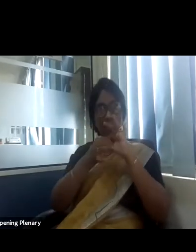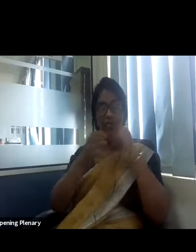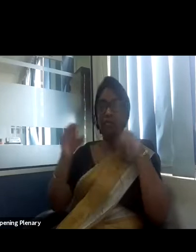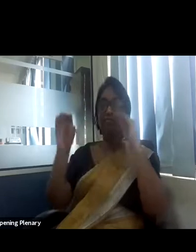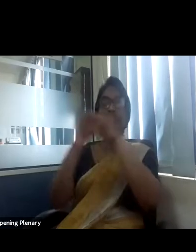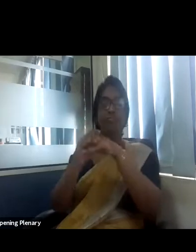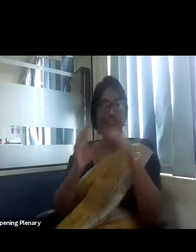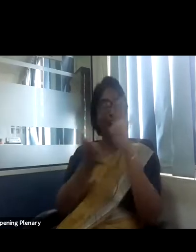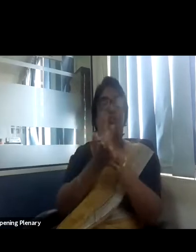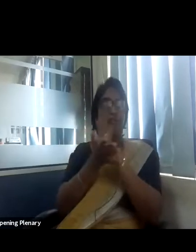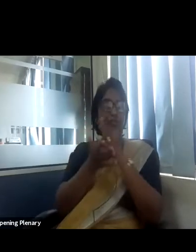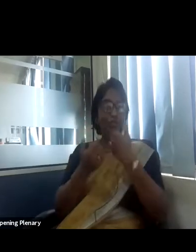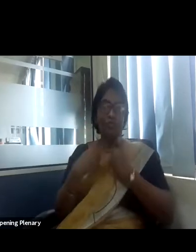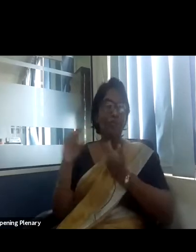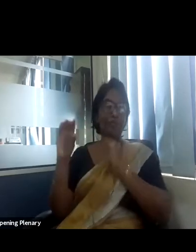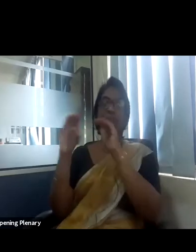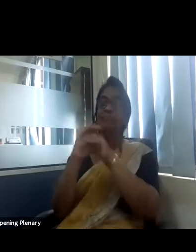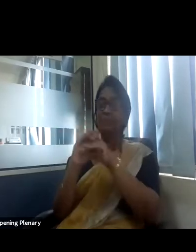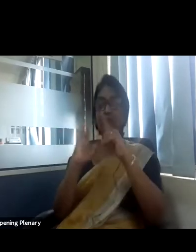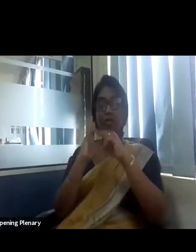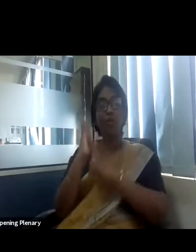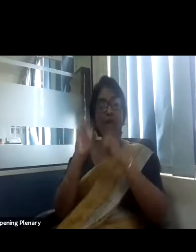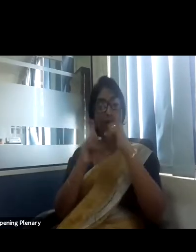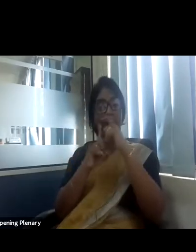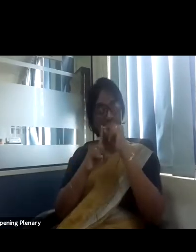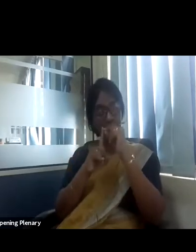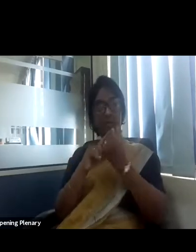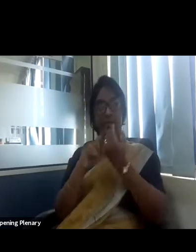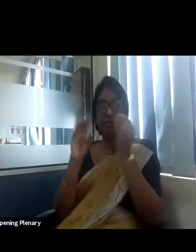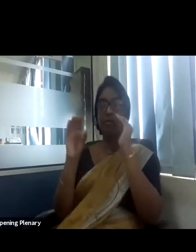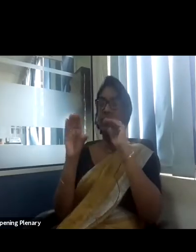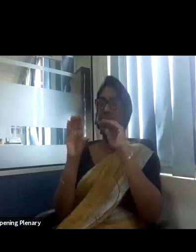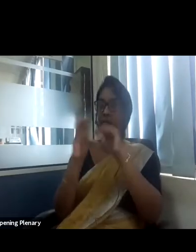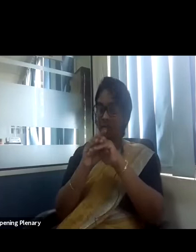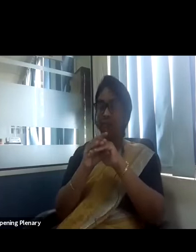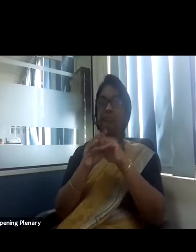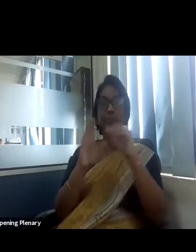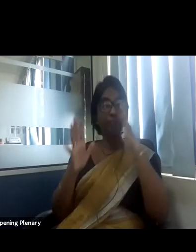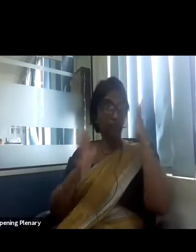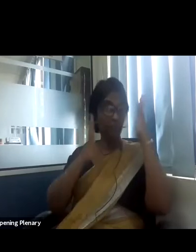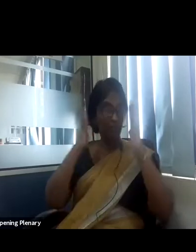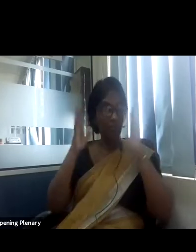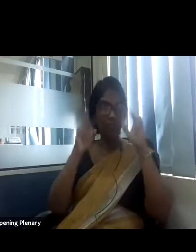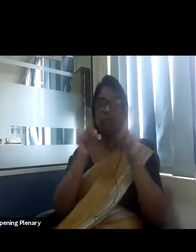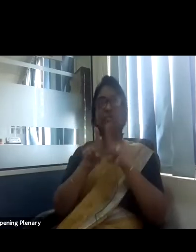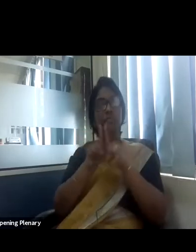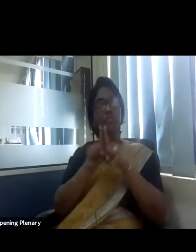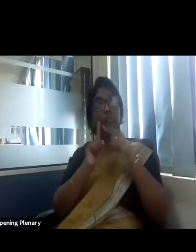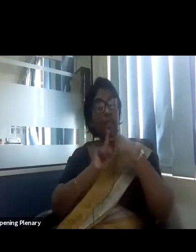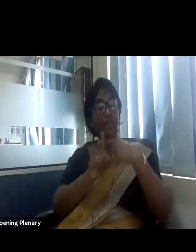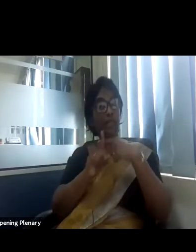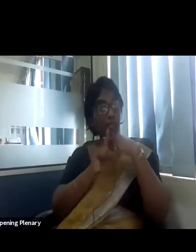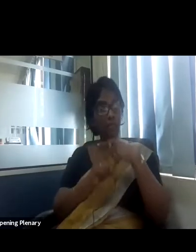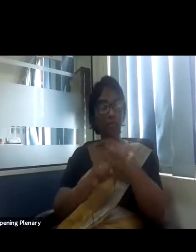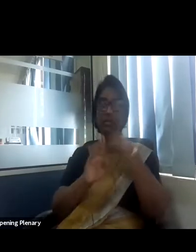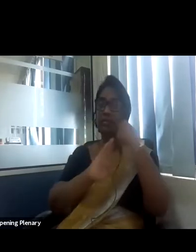with UNDP on making global goals local business Sri Lanka, and look forward